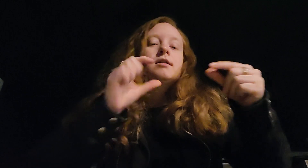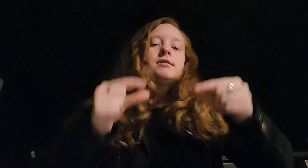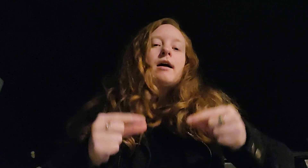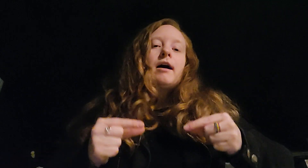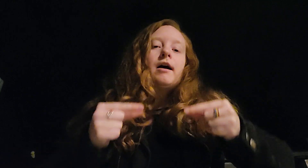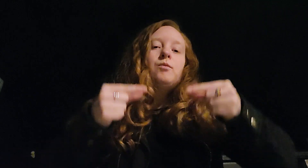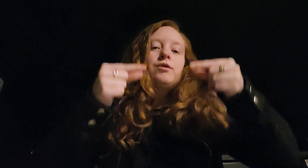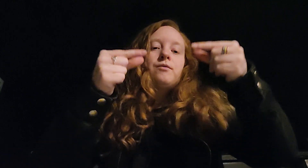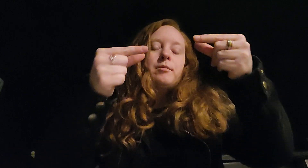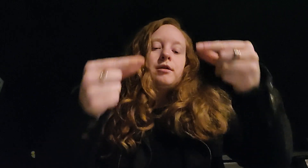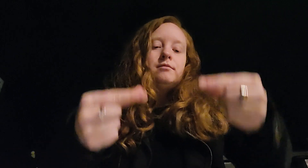tied with a ribbon.